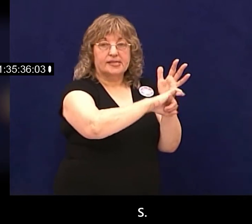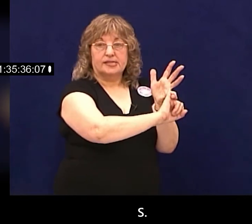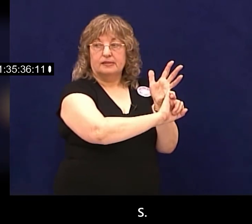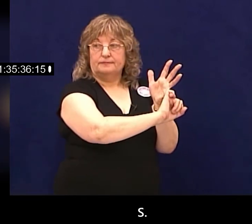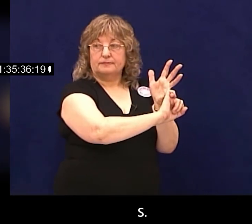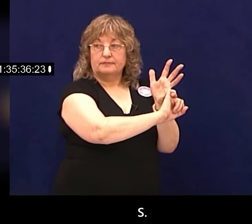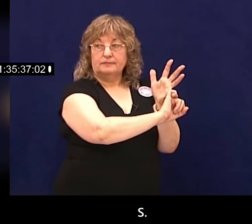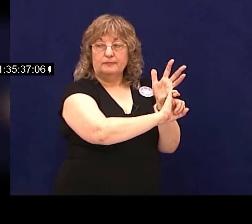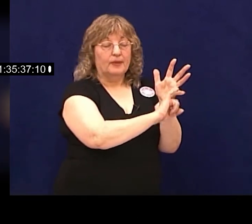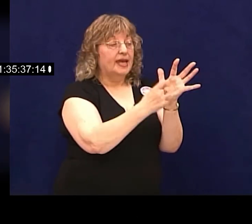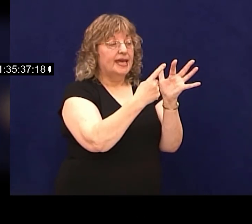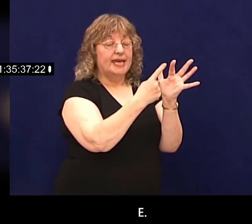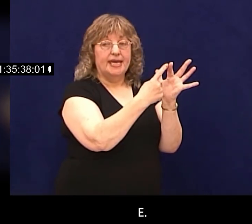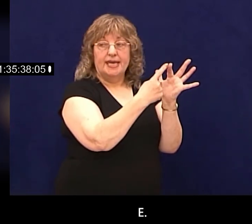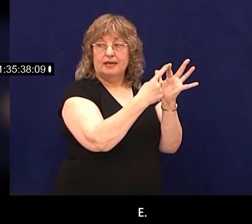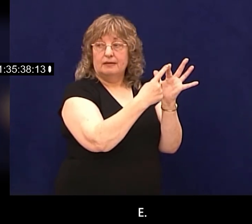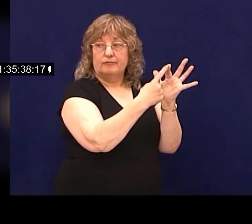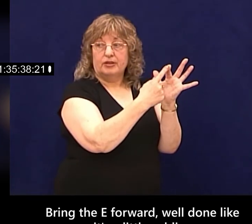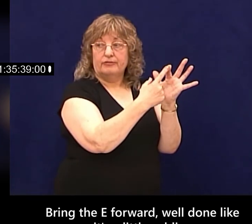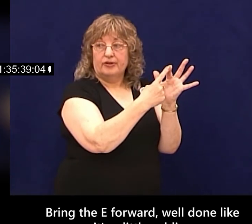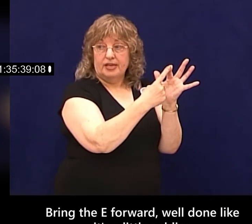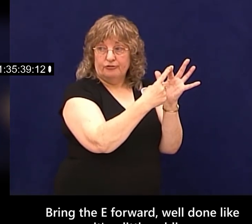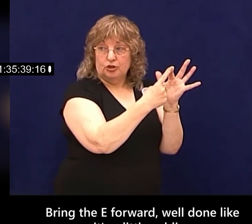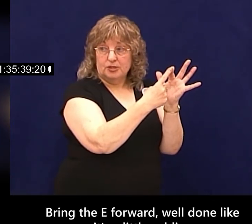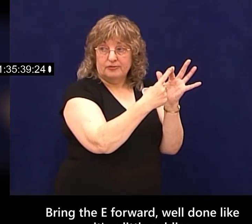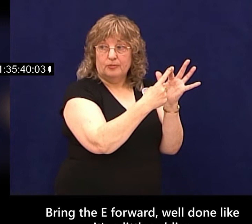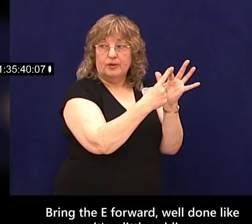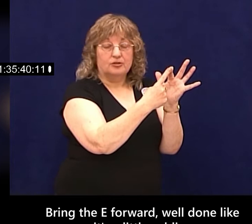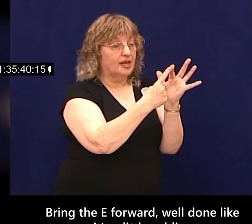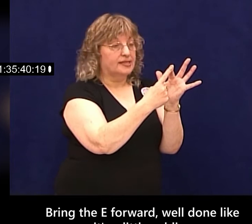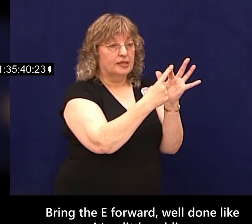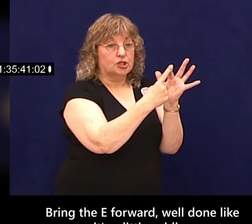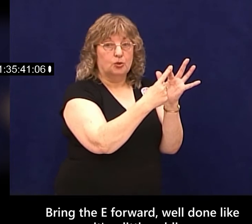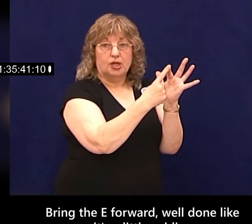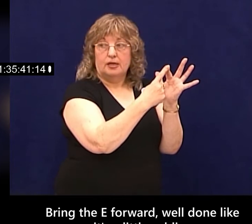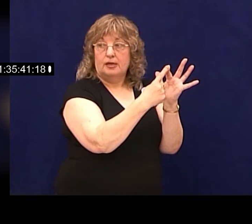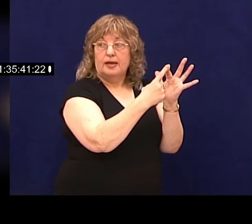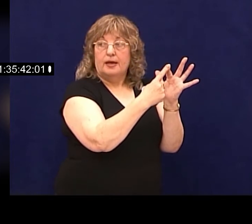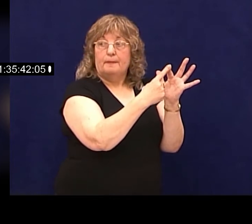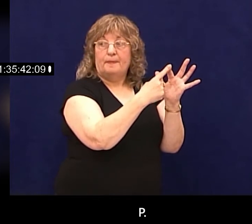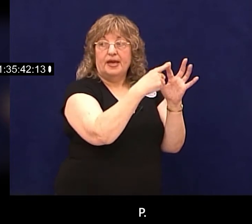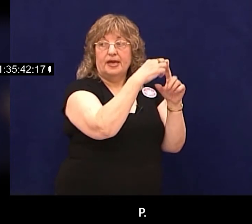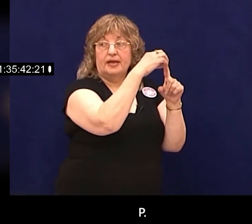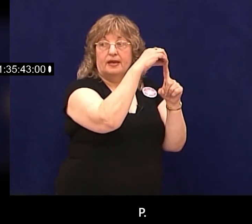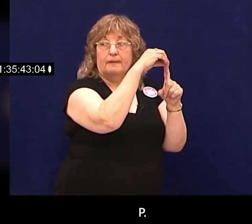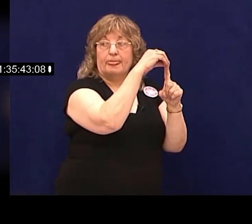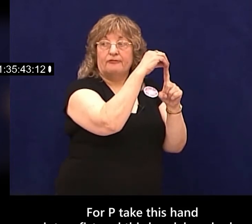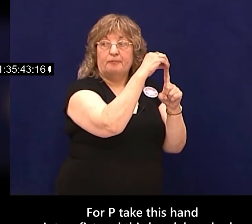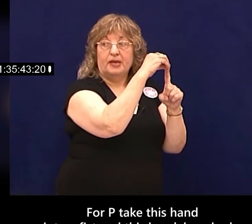S, E. Bring the E forward. Well done, like it's a little soldier. P. For P,